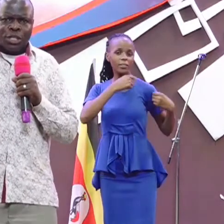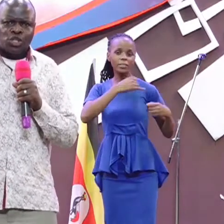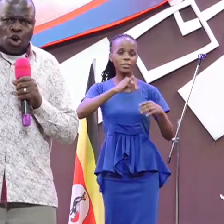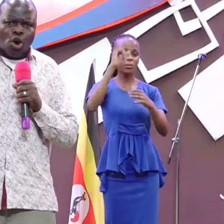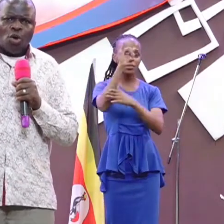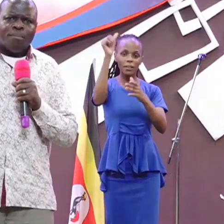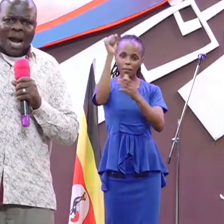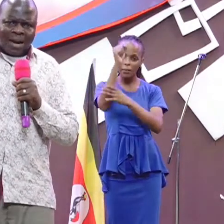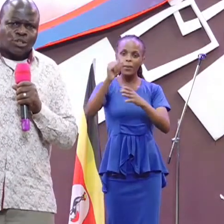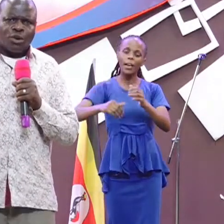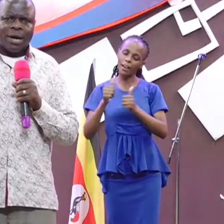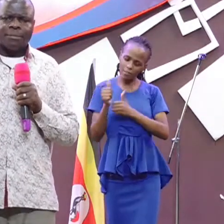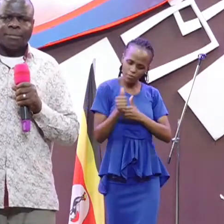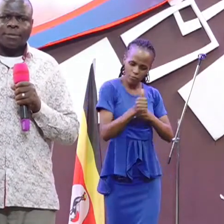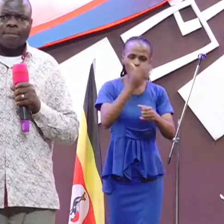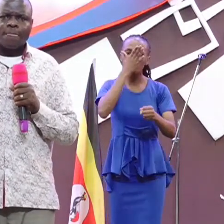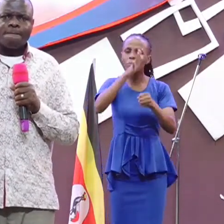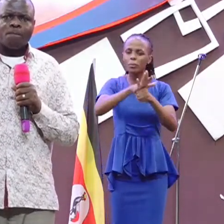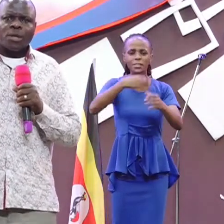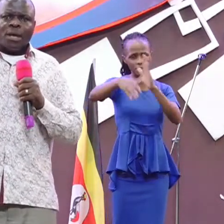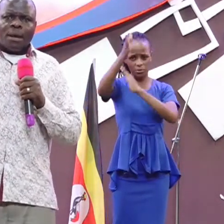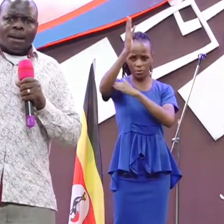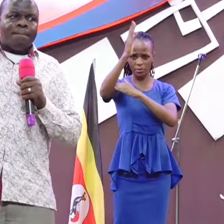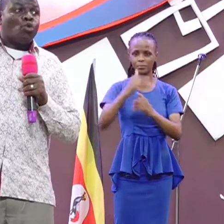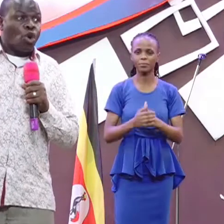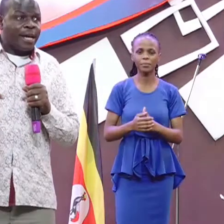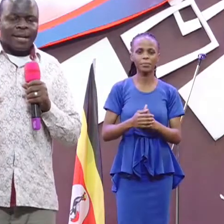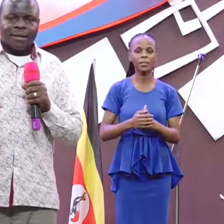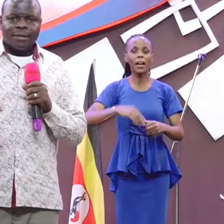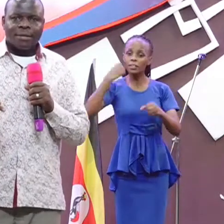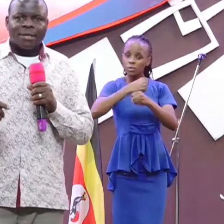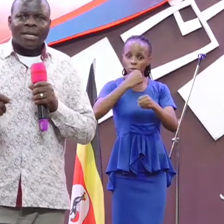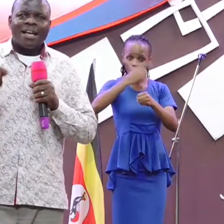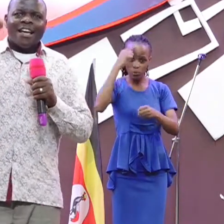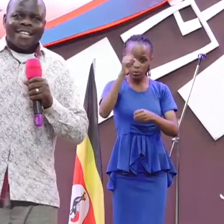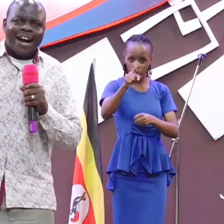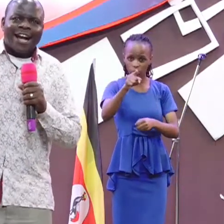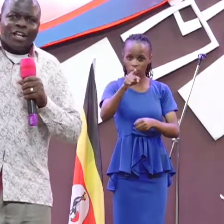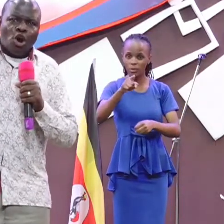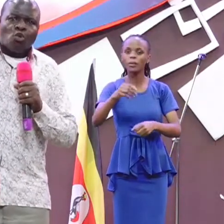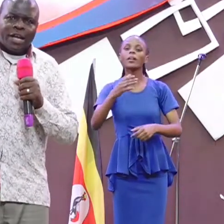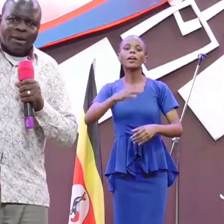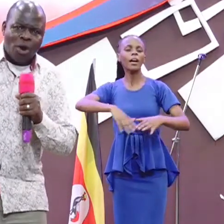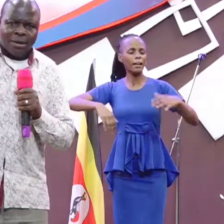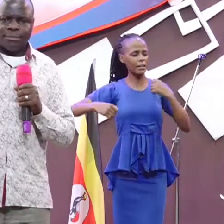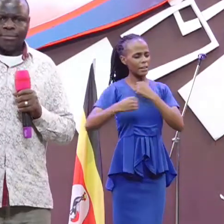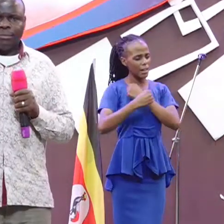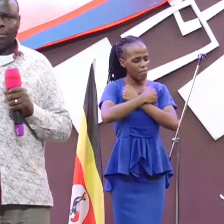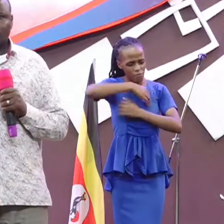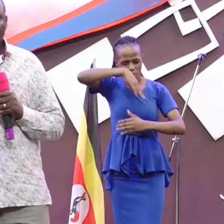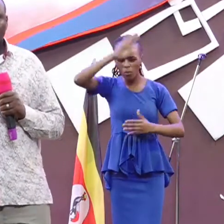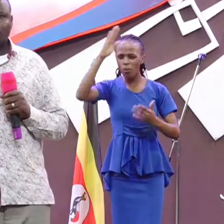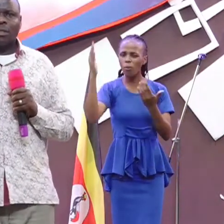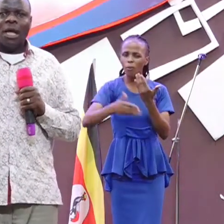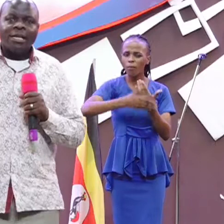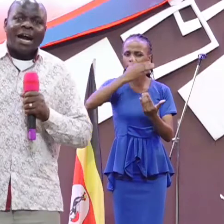Jacob, and walk in the promise of God, that they may work for you. Love to